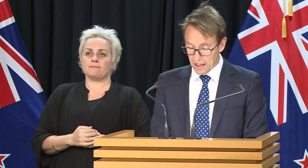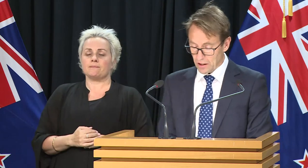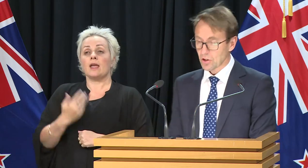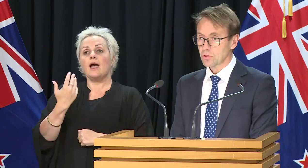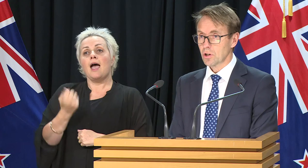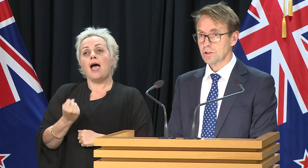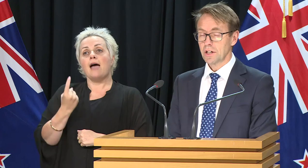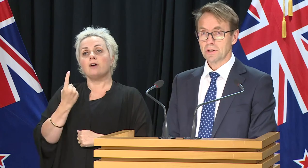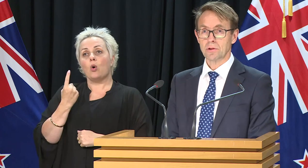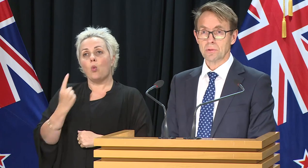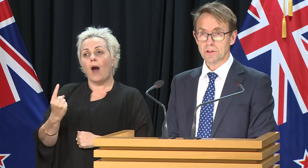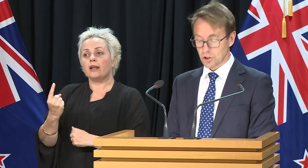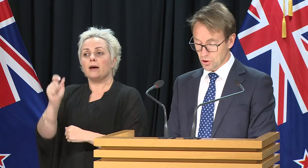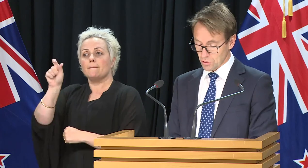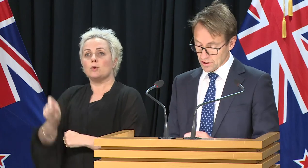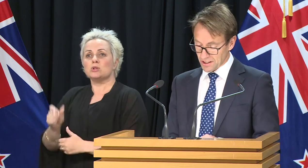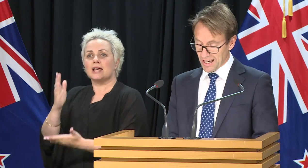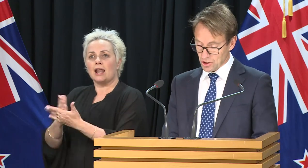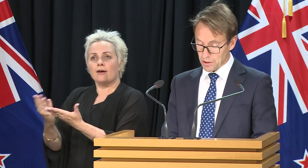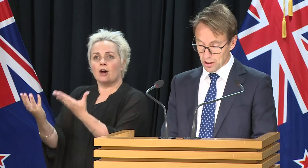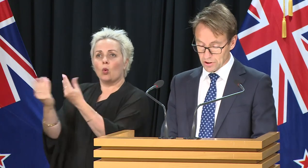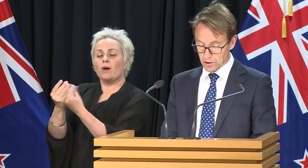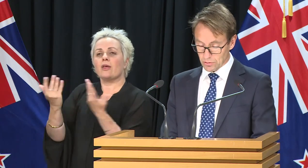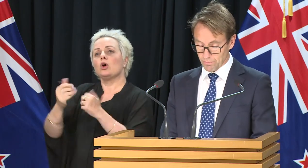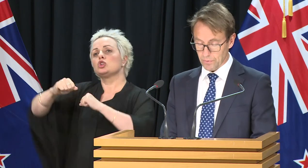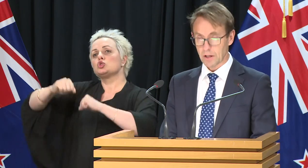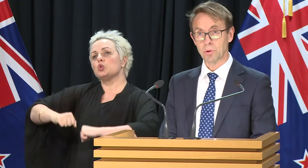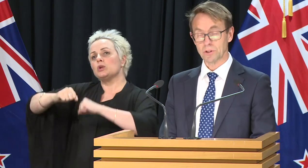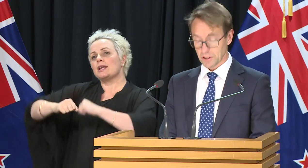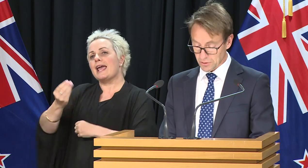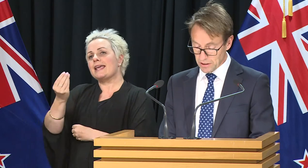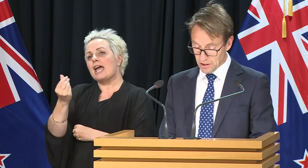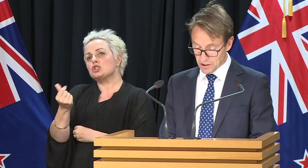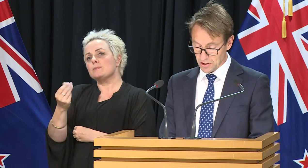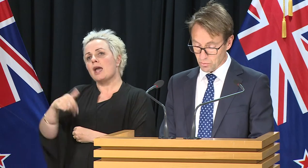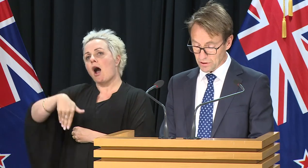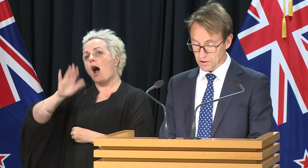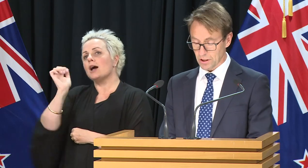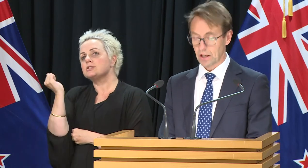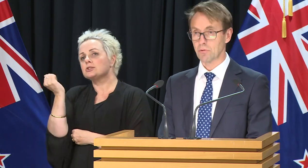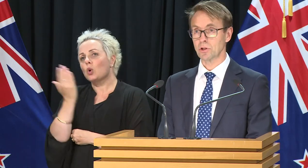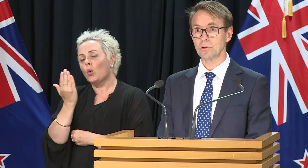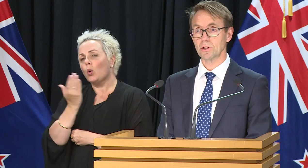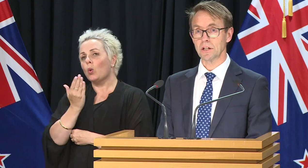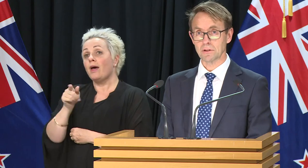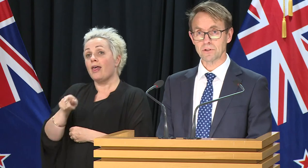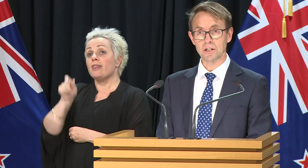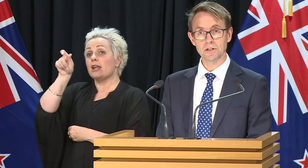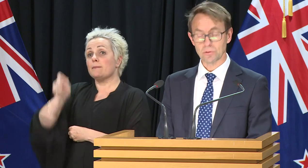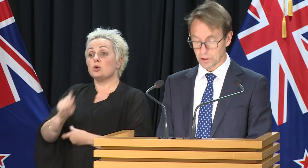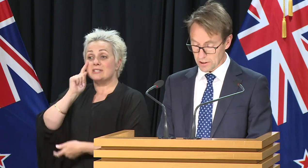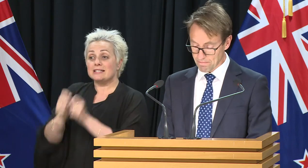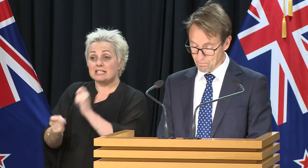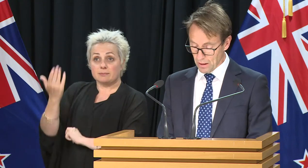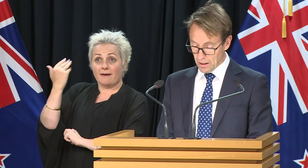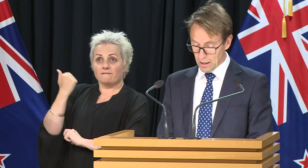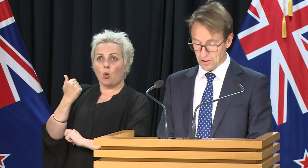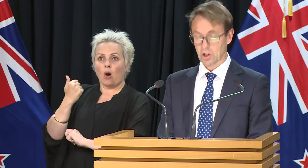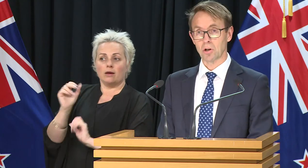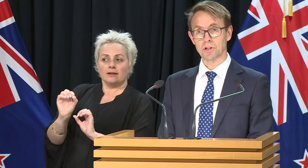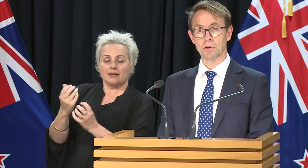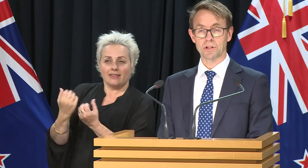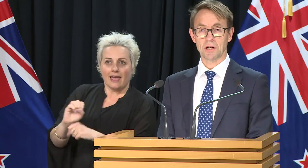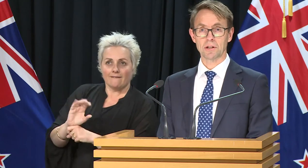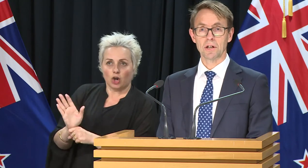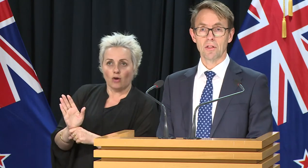There is one household contact who is a student at Kashmir High School. That person has been tested once and returned a negative test already. As